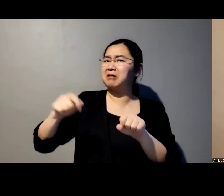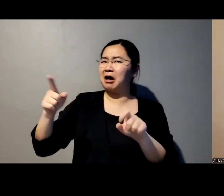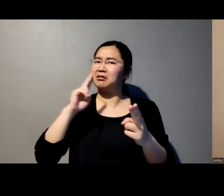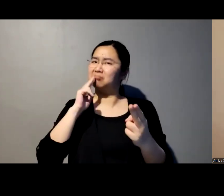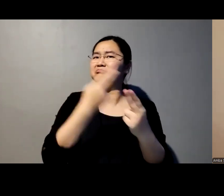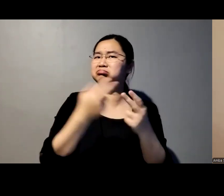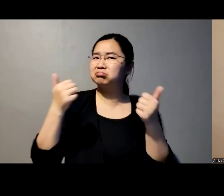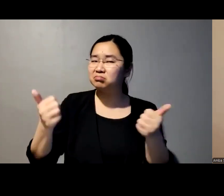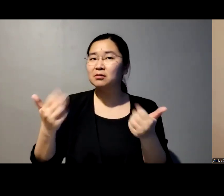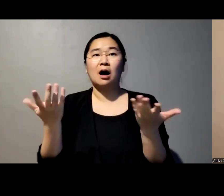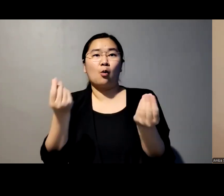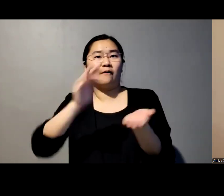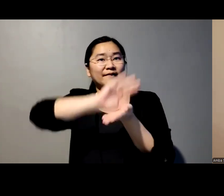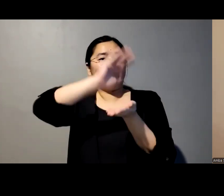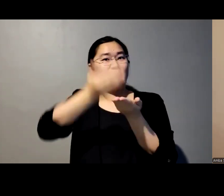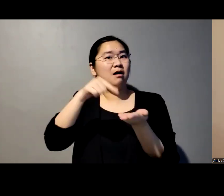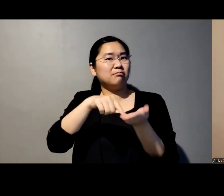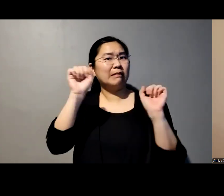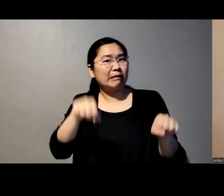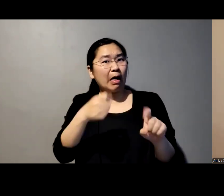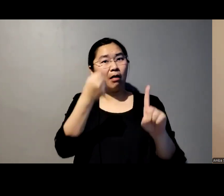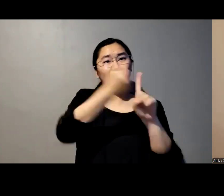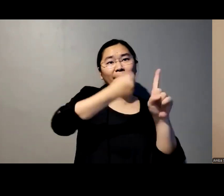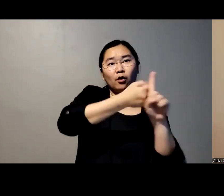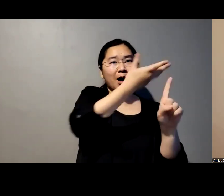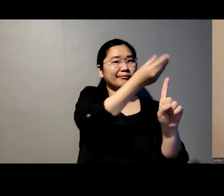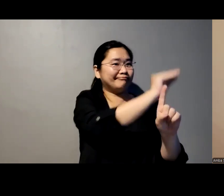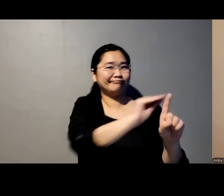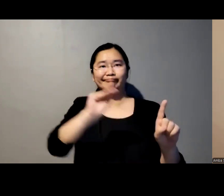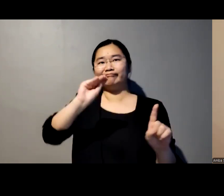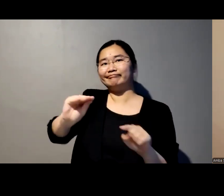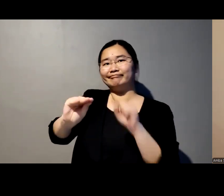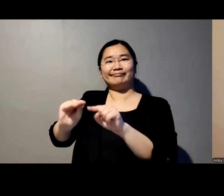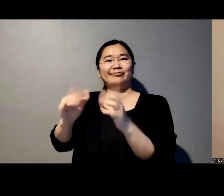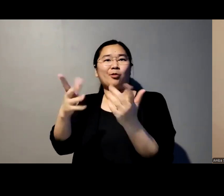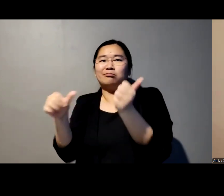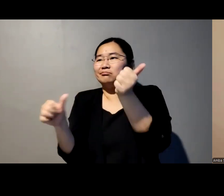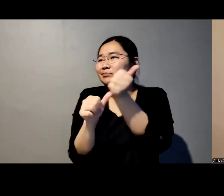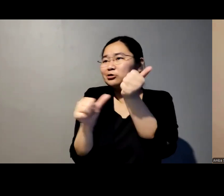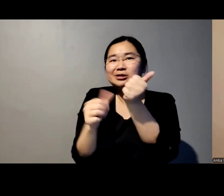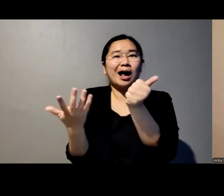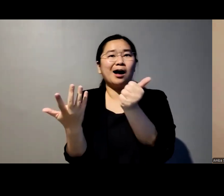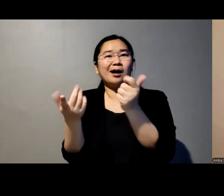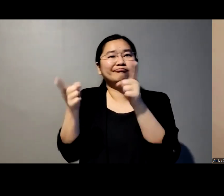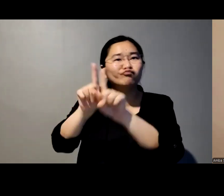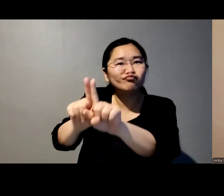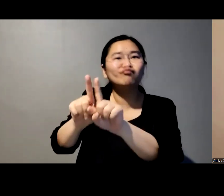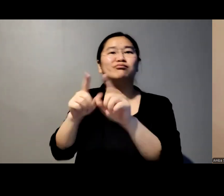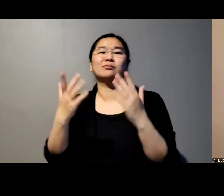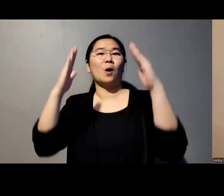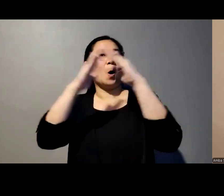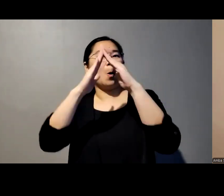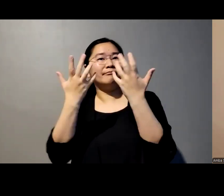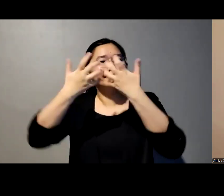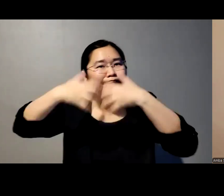deinstitutionalization guidelines. I put a link to it in the chat, as well as the Amman-Berlin Declaration again, which is a great tool for you